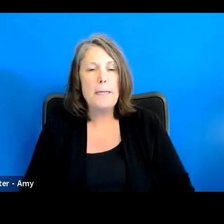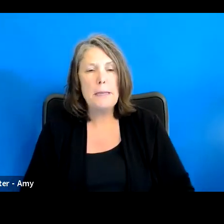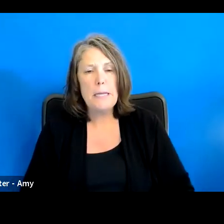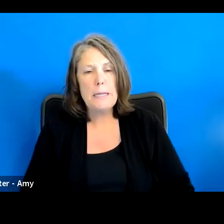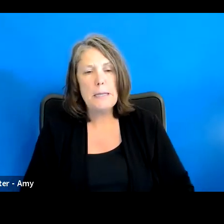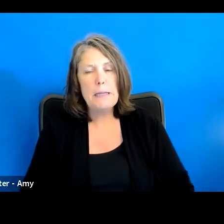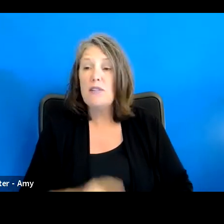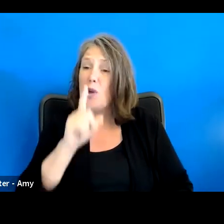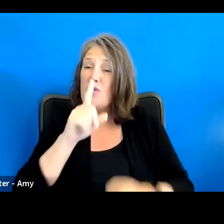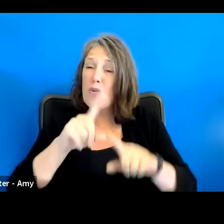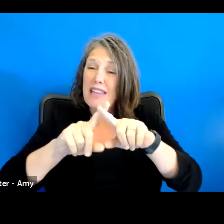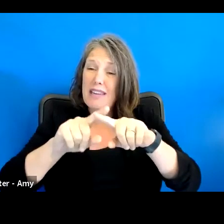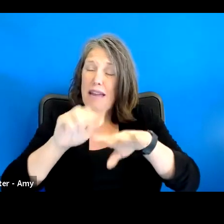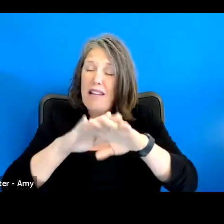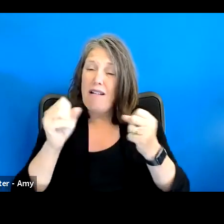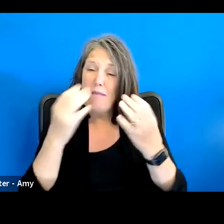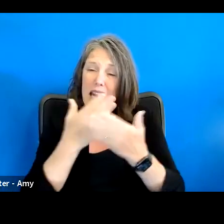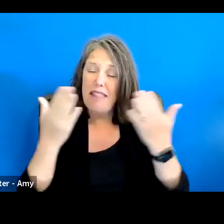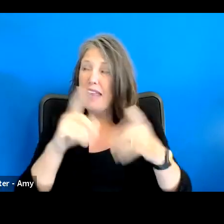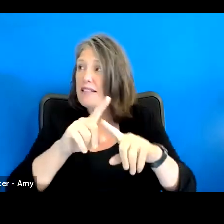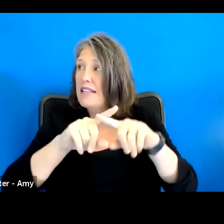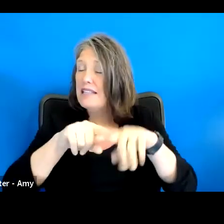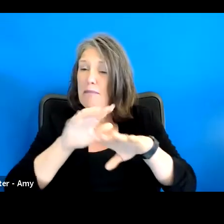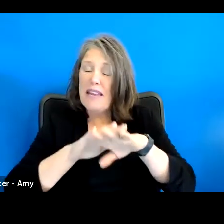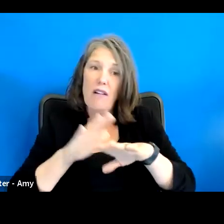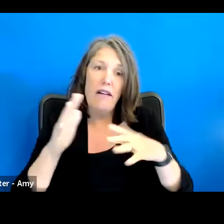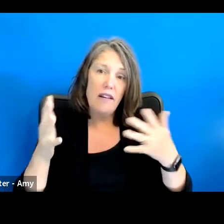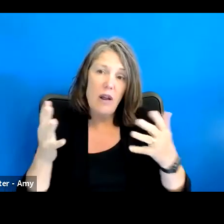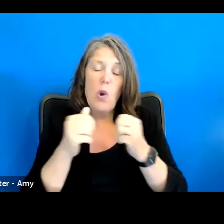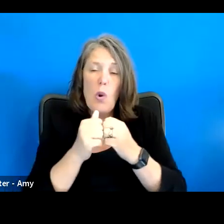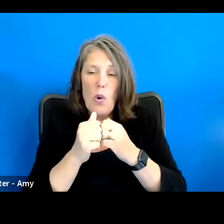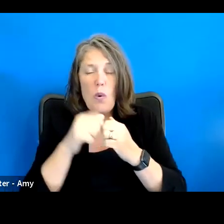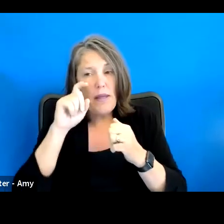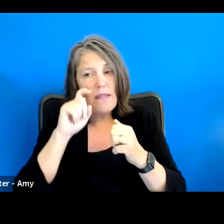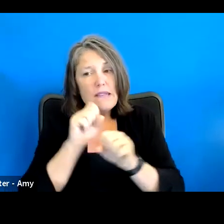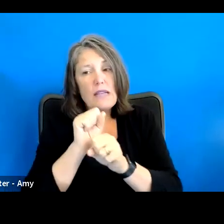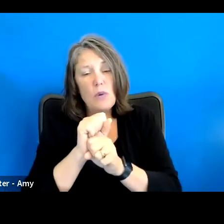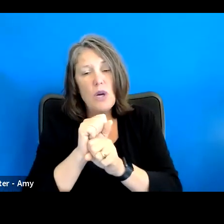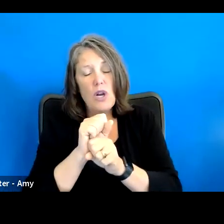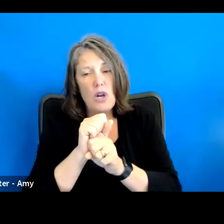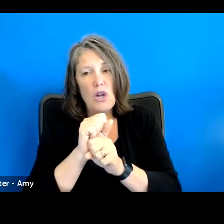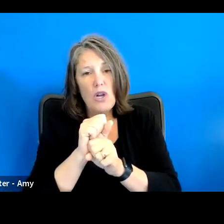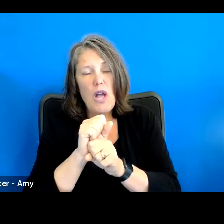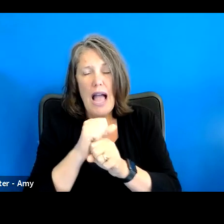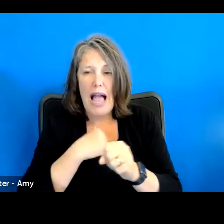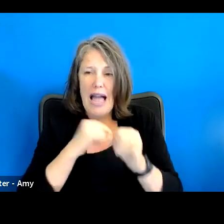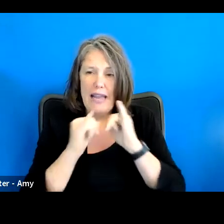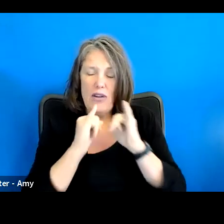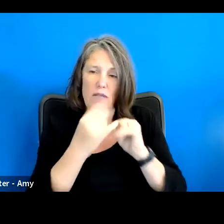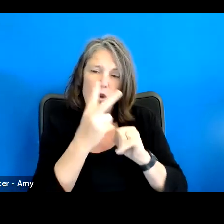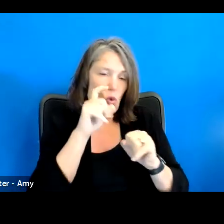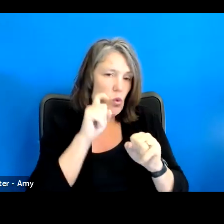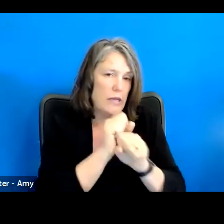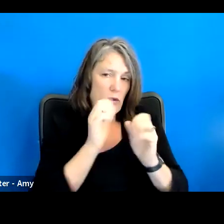So it's really dependent on a lot of things. It's dependent on, with the sex work episode, for instance, I interviewed two sex workers